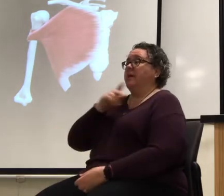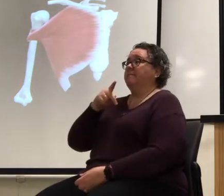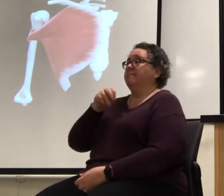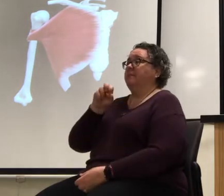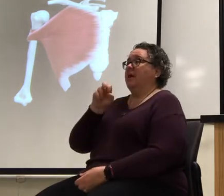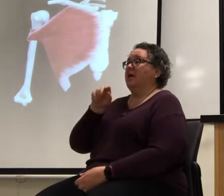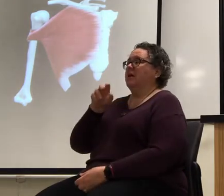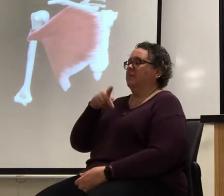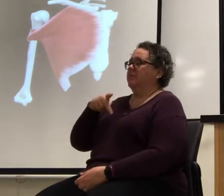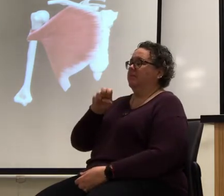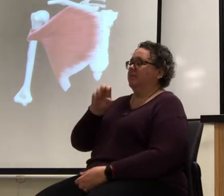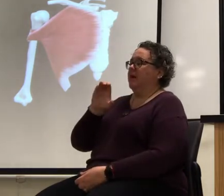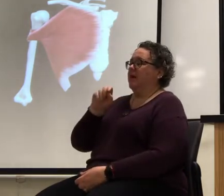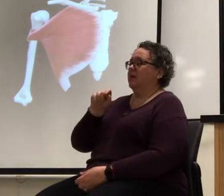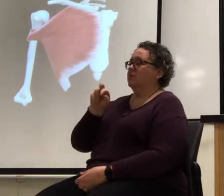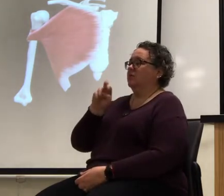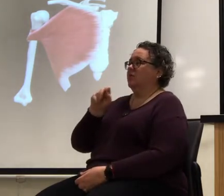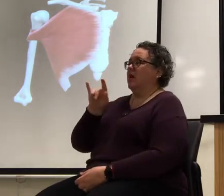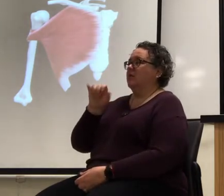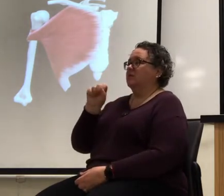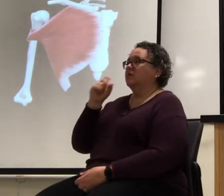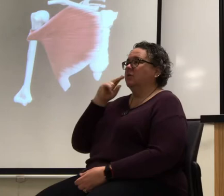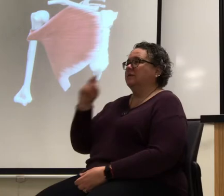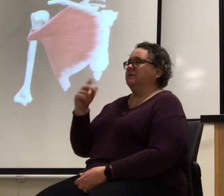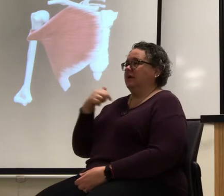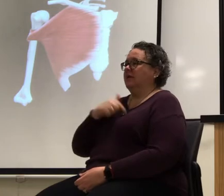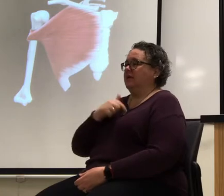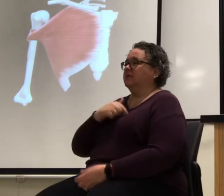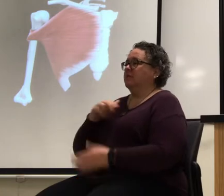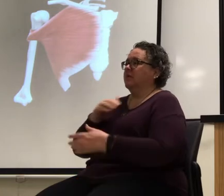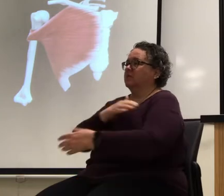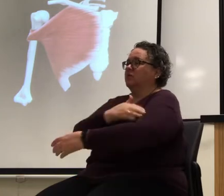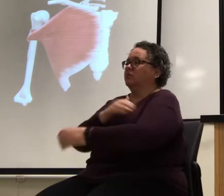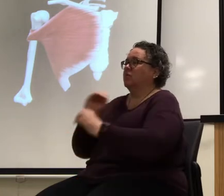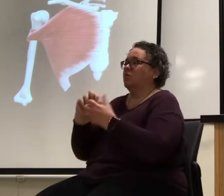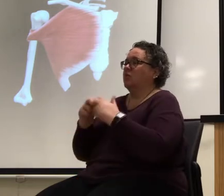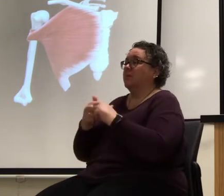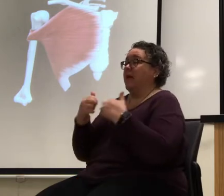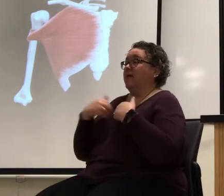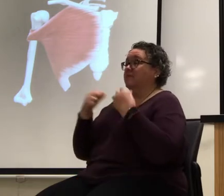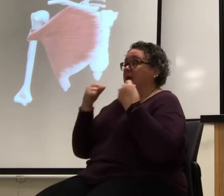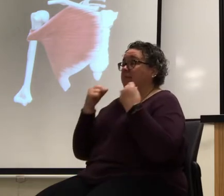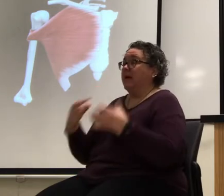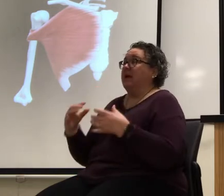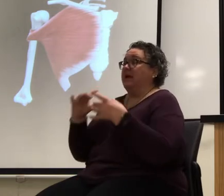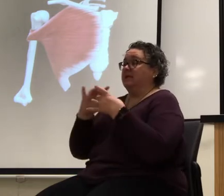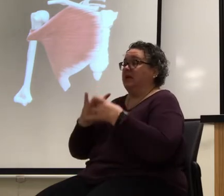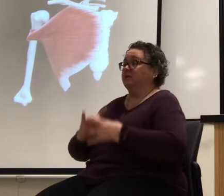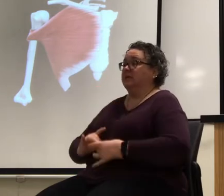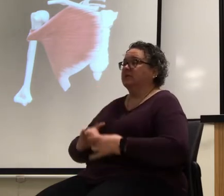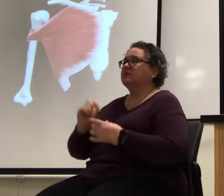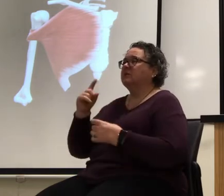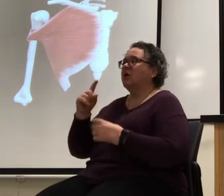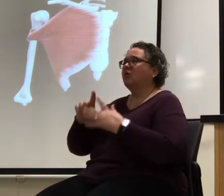you'll see a hypertrophy of this muscle, no problem. This muscle has a lot of attachments. It originates on the chest region.